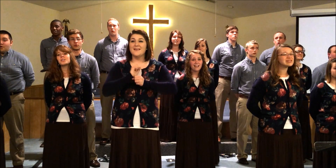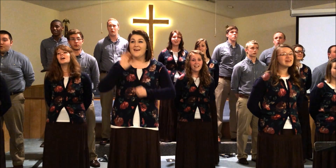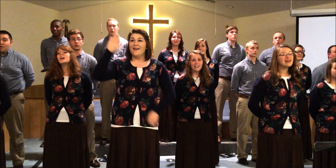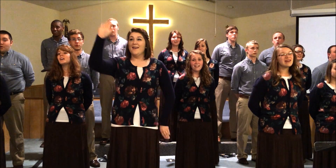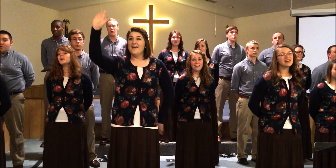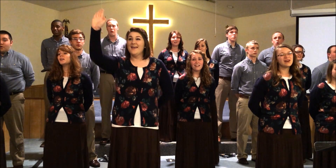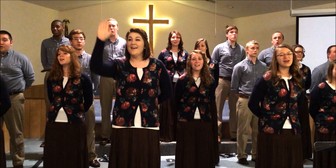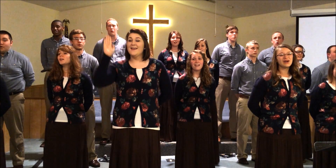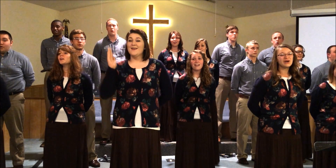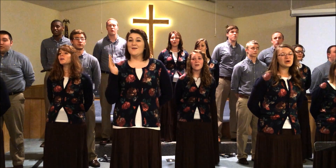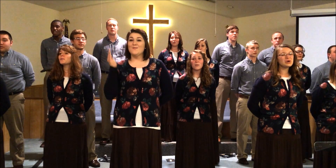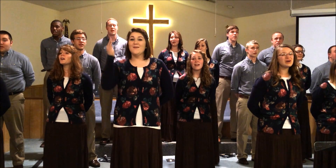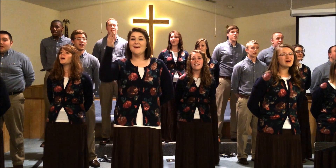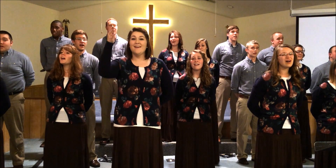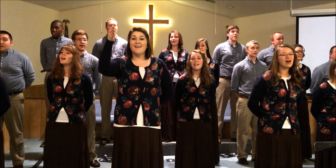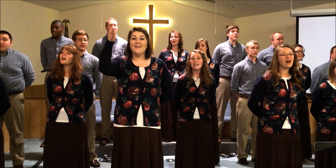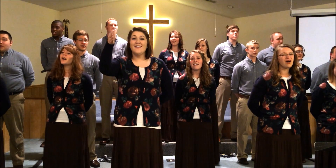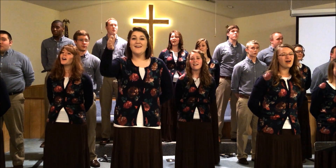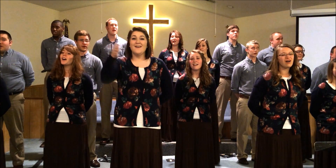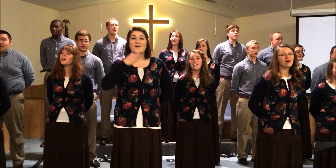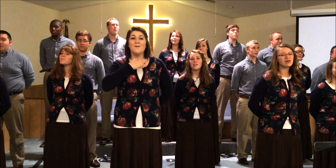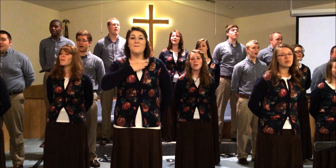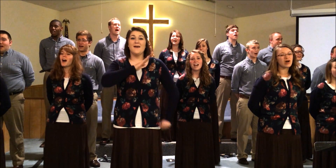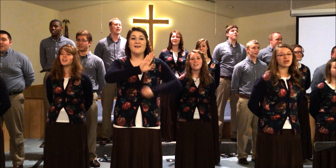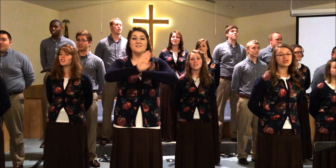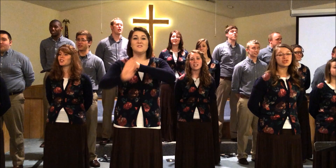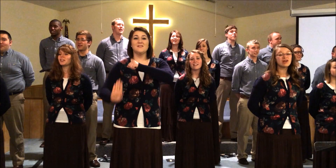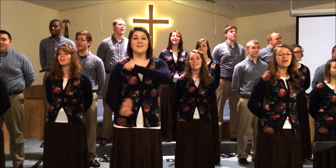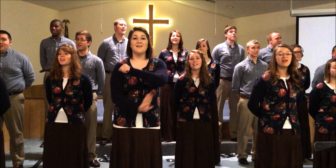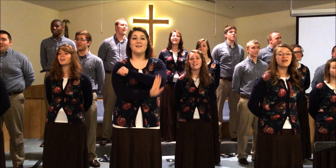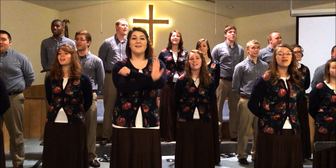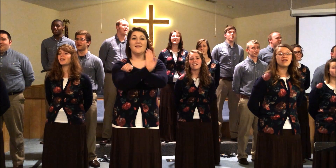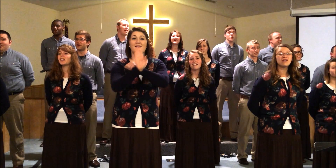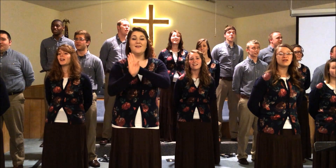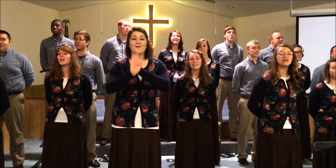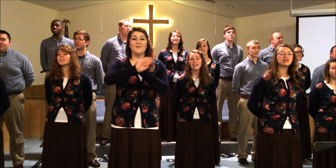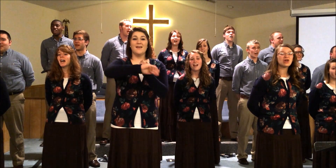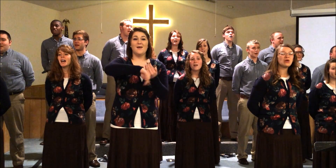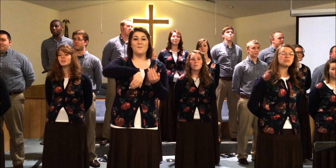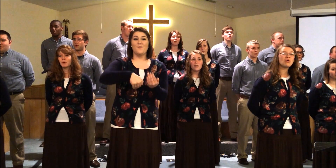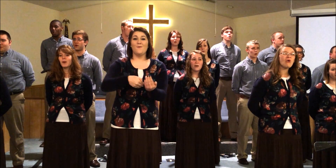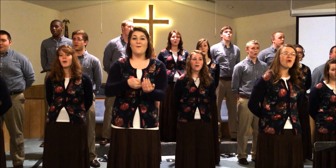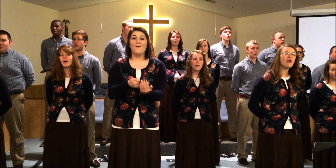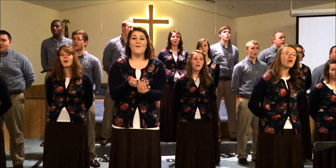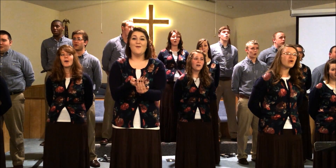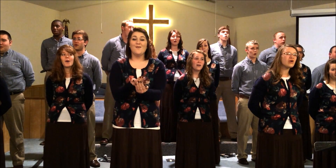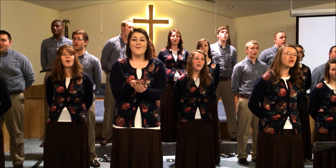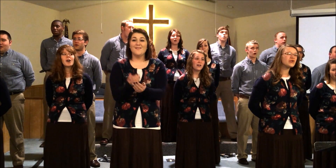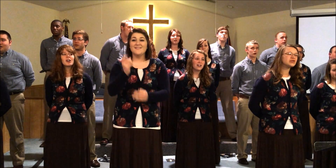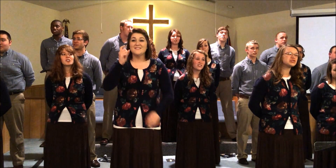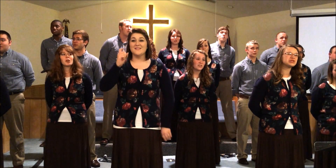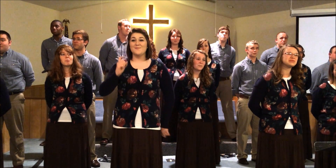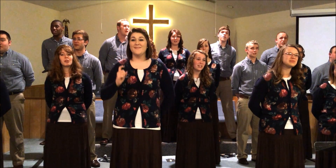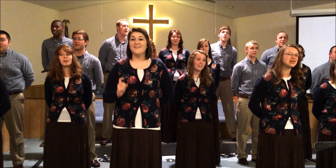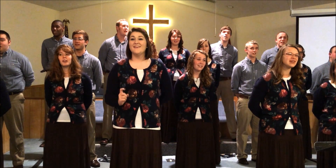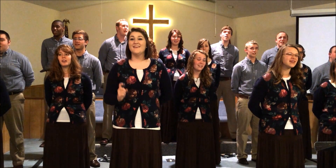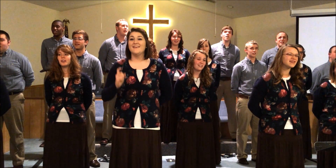He will my shield and portion be